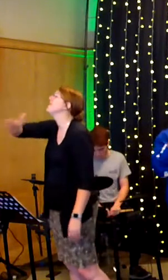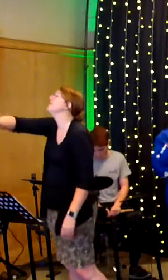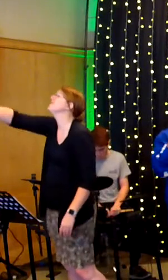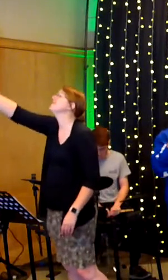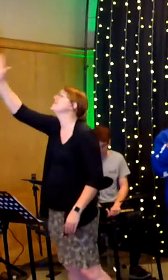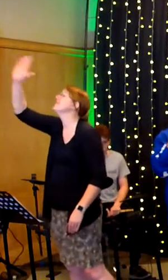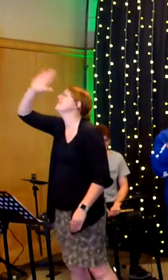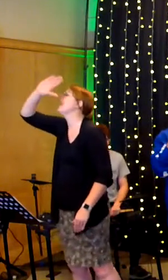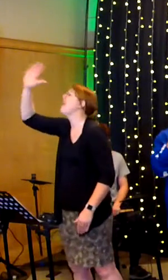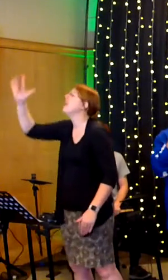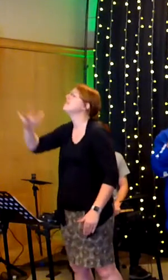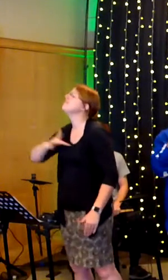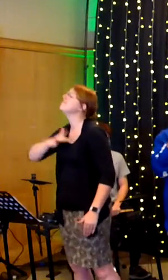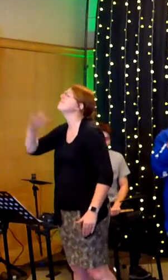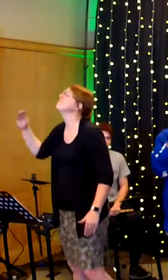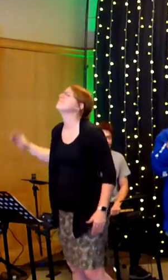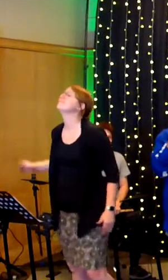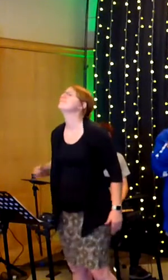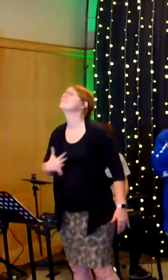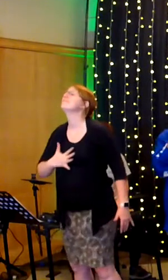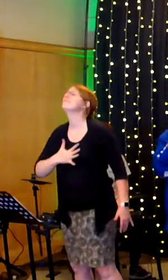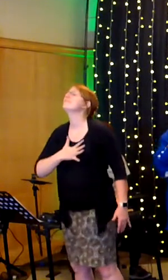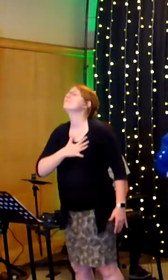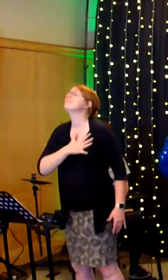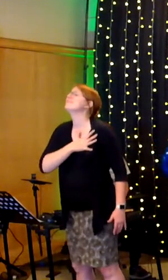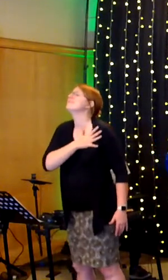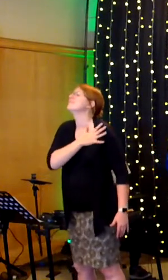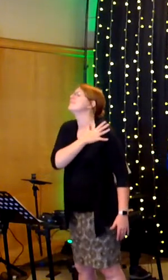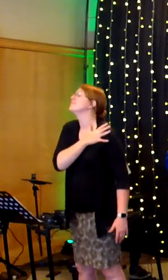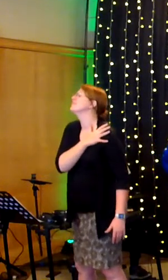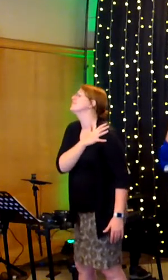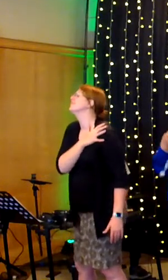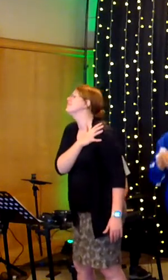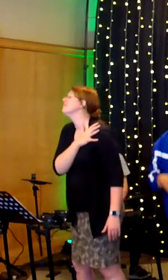are. Will you meet me here again?